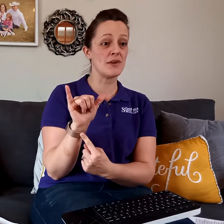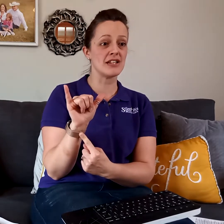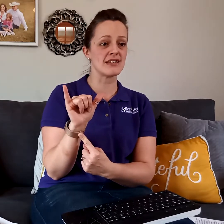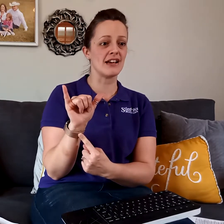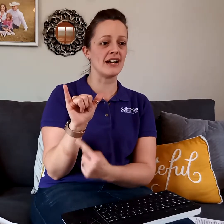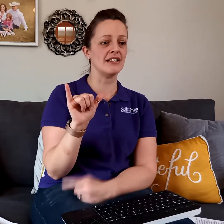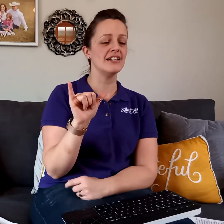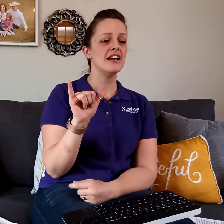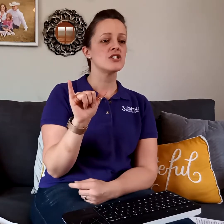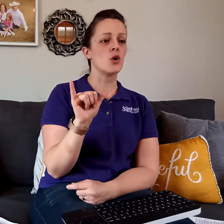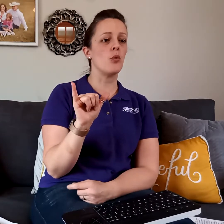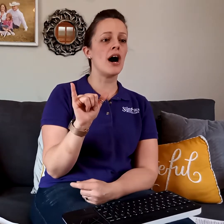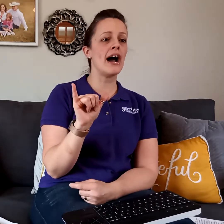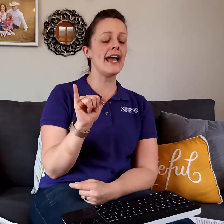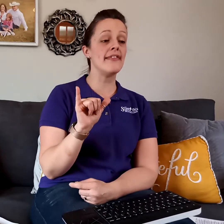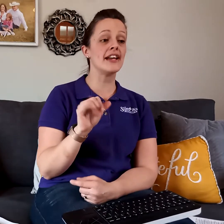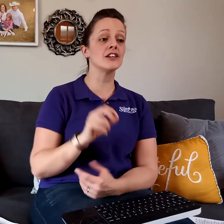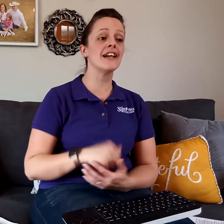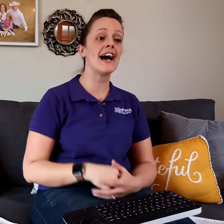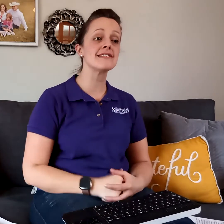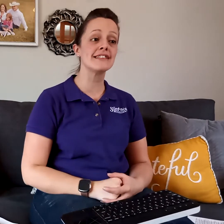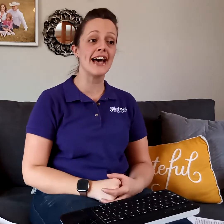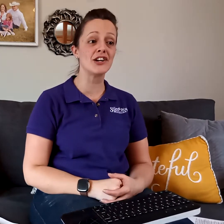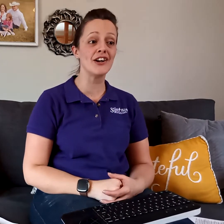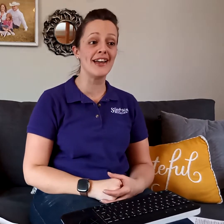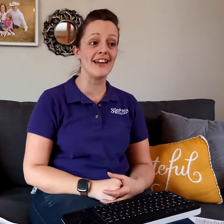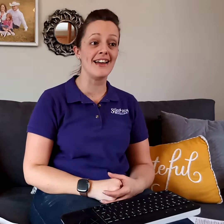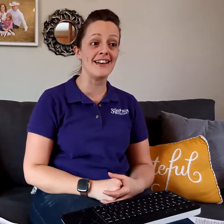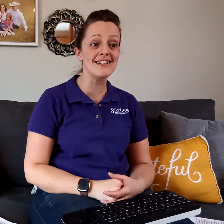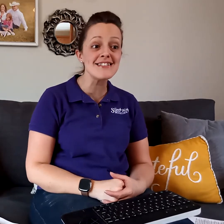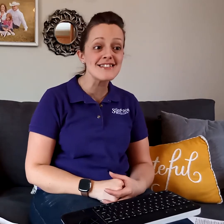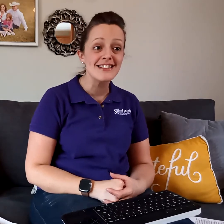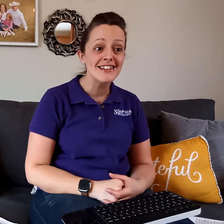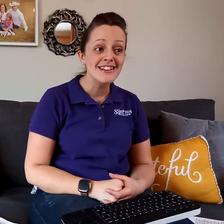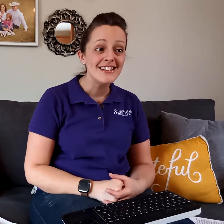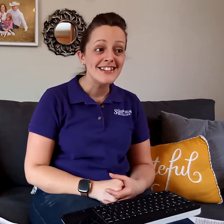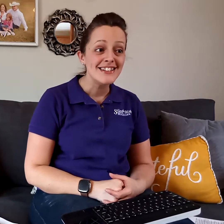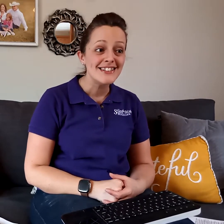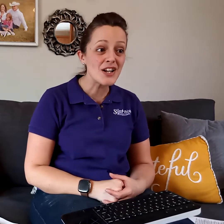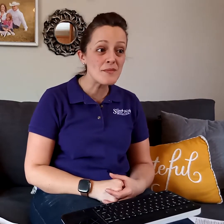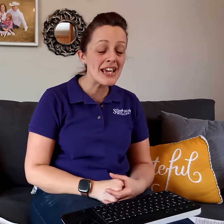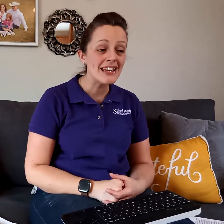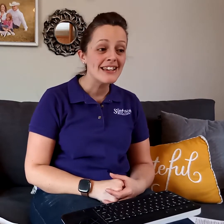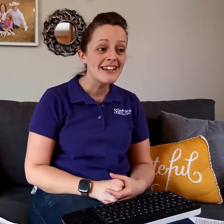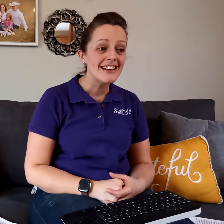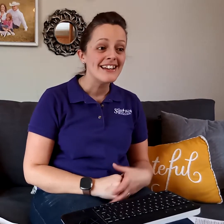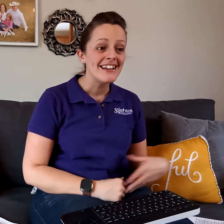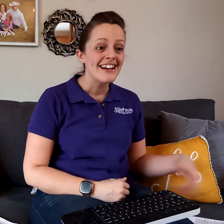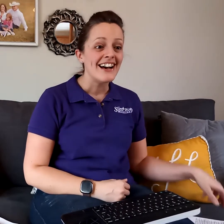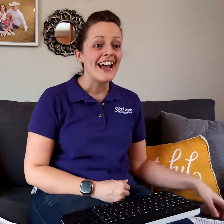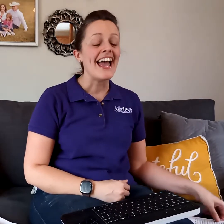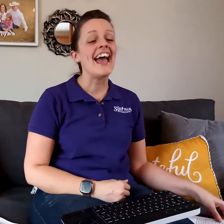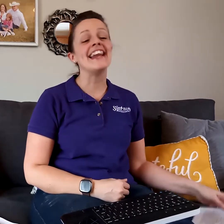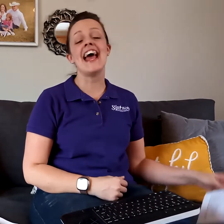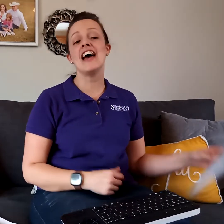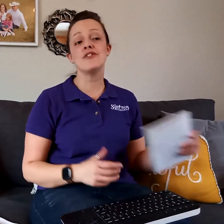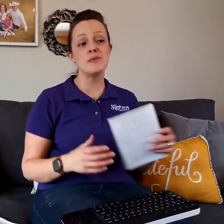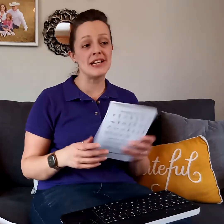and say hi. So Y, and then our last letter is, show me. And everybody says